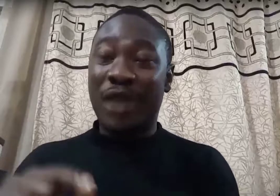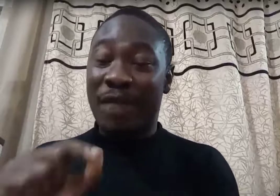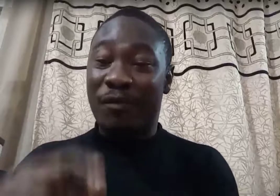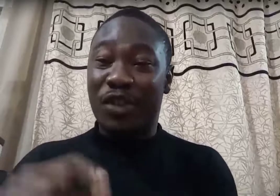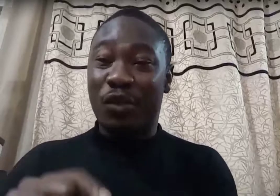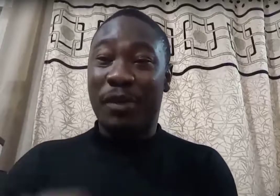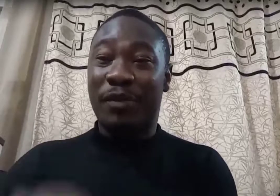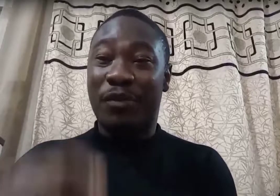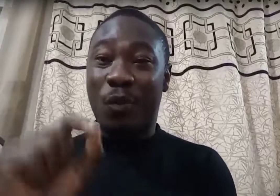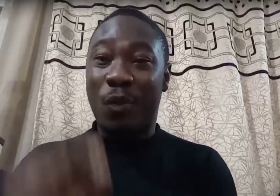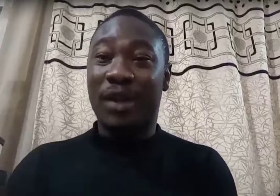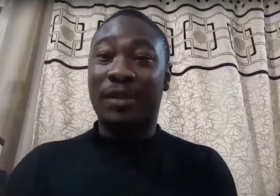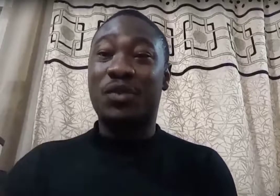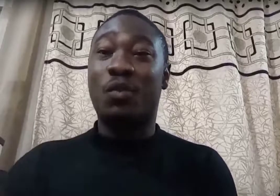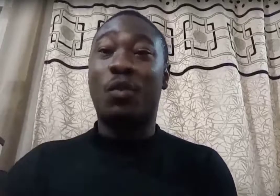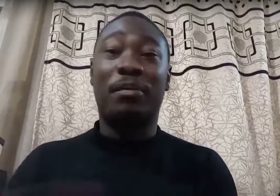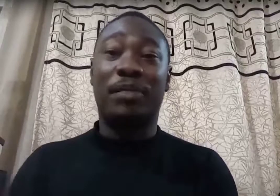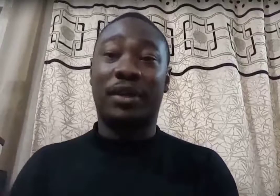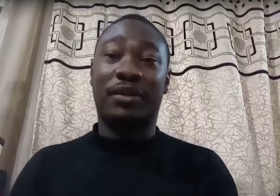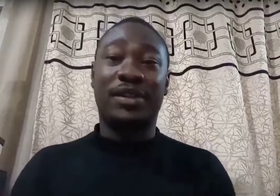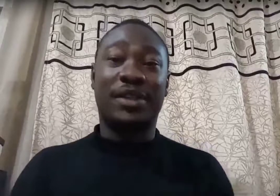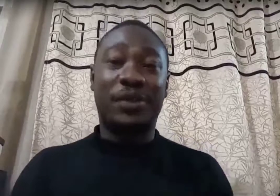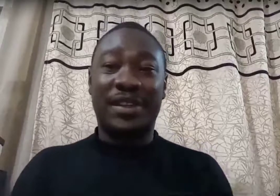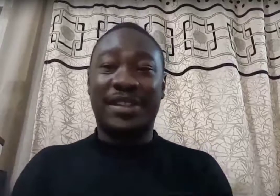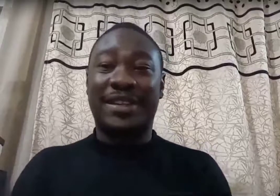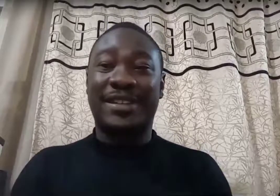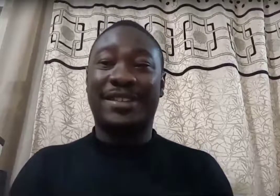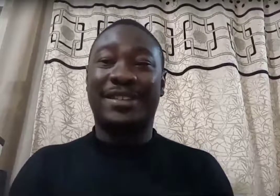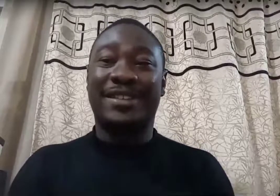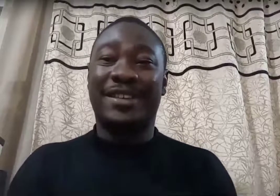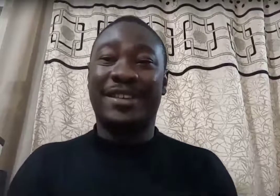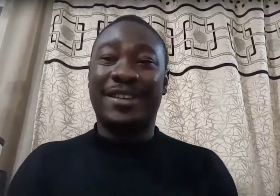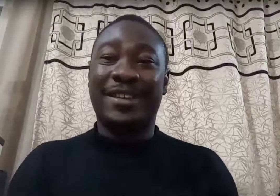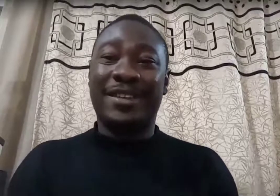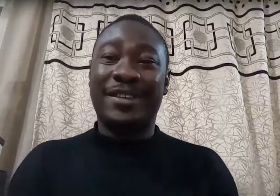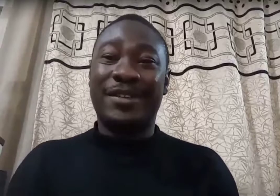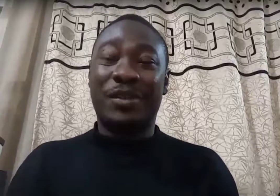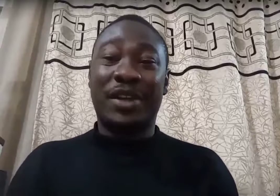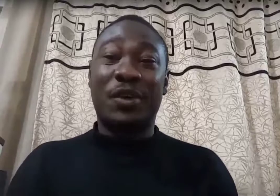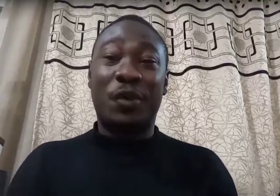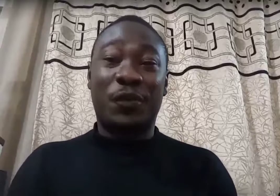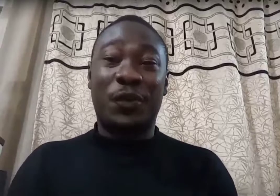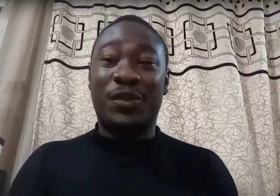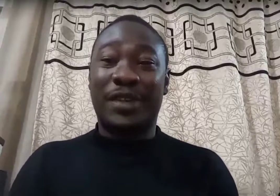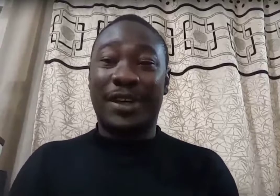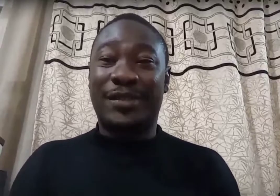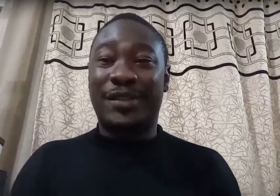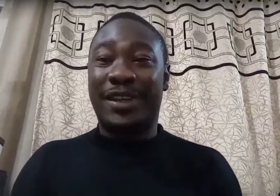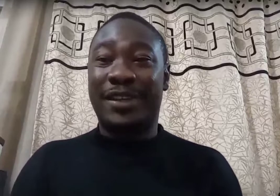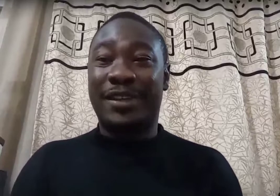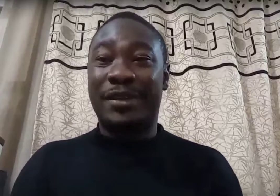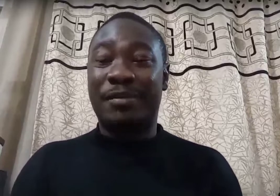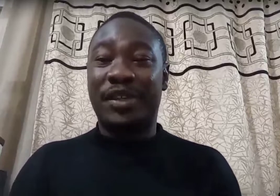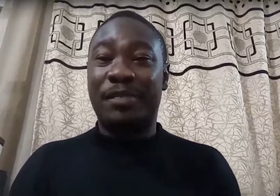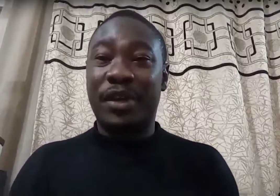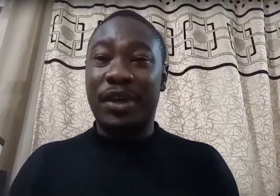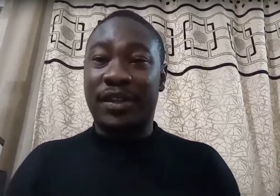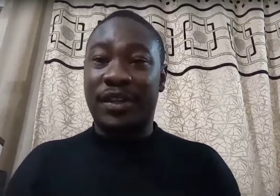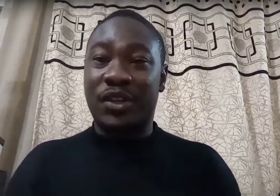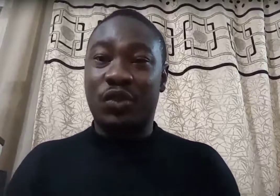every number from 1 to 1 billion. Is that not exciting? So there's a lot for you to learn today. Please pay attention to the class.